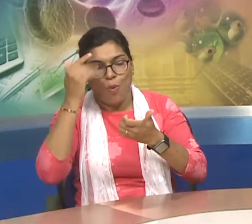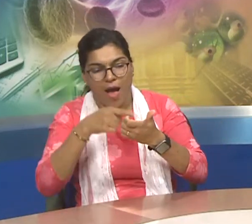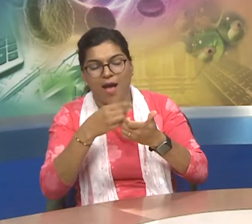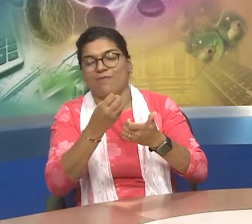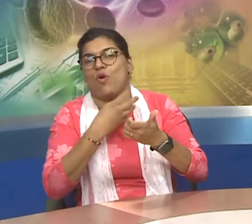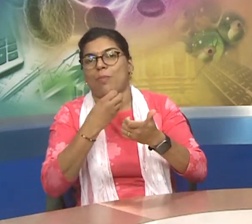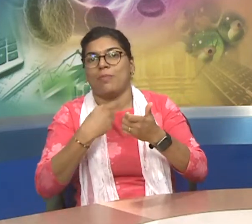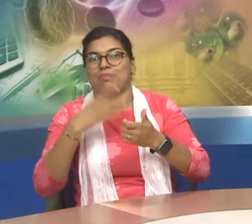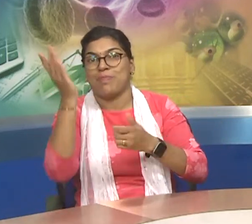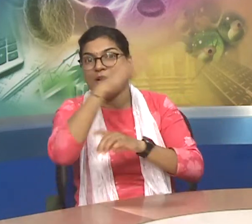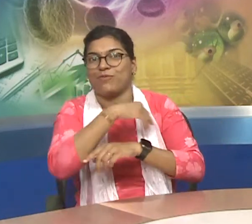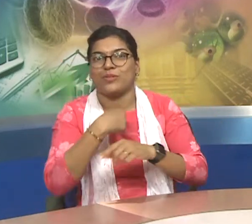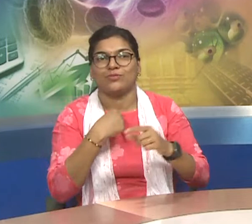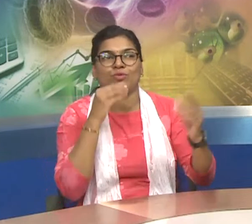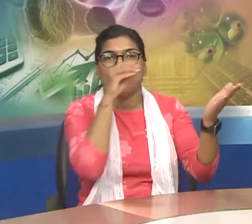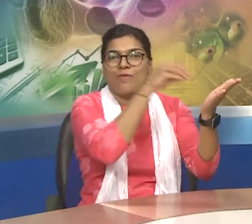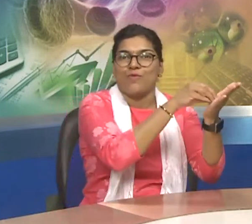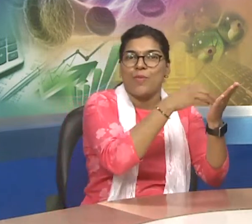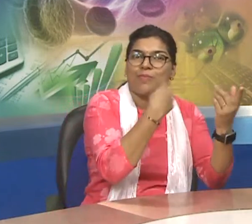and global knowledge.